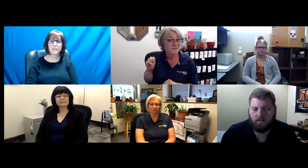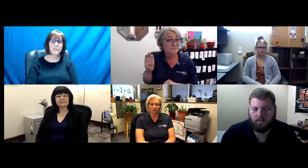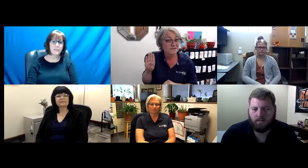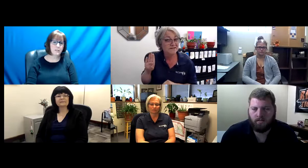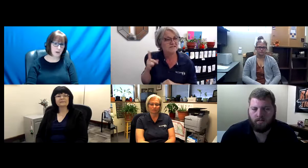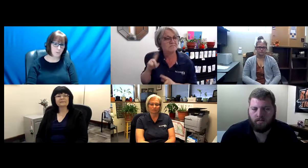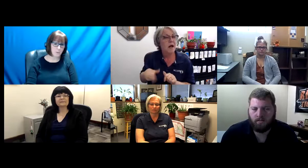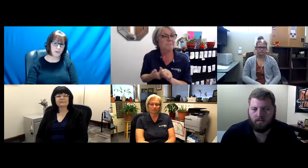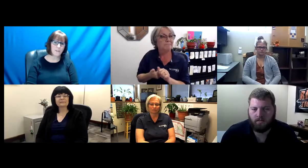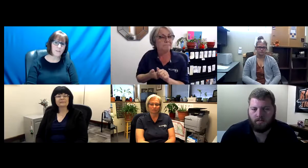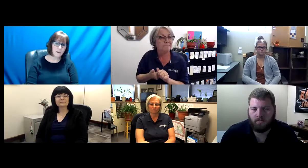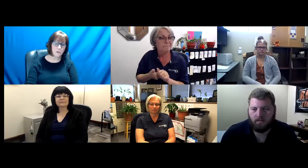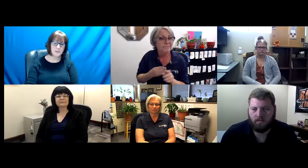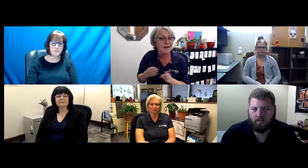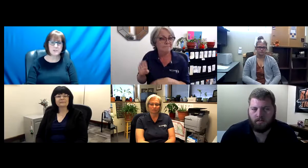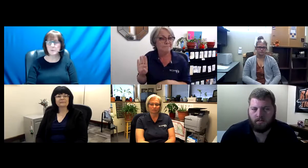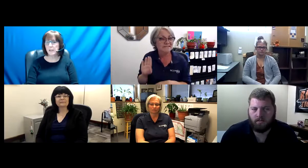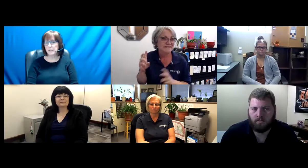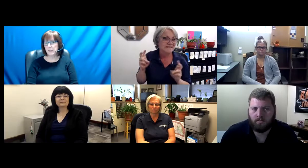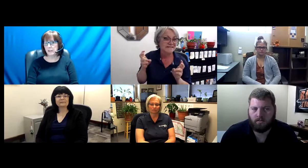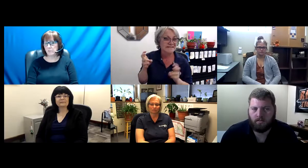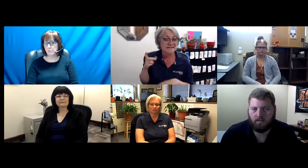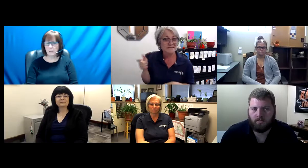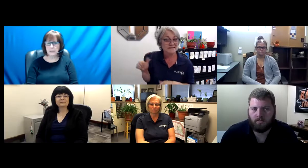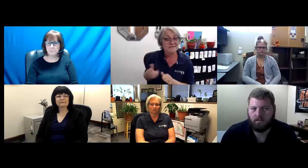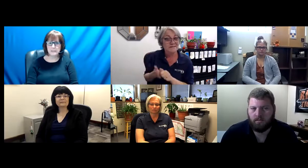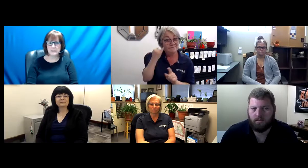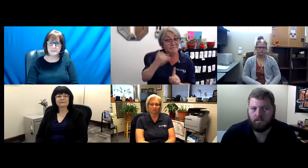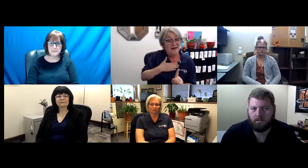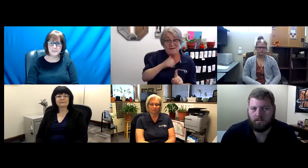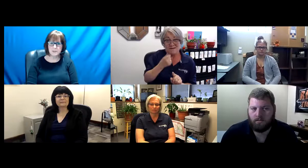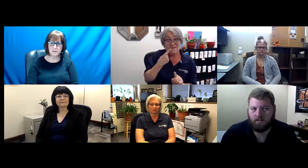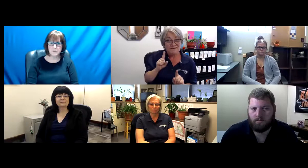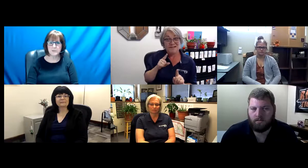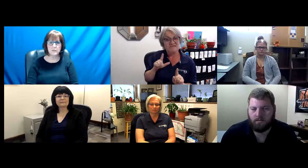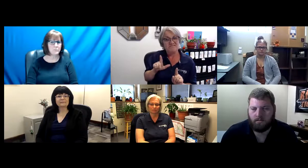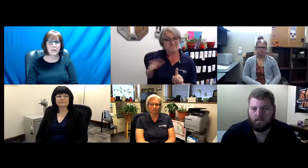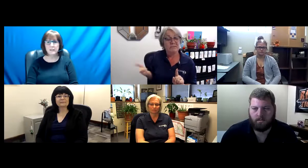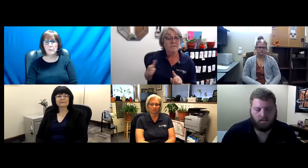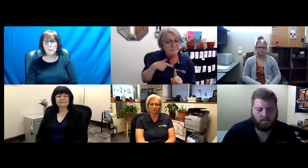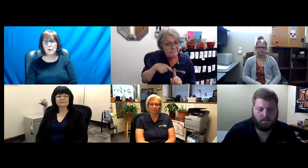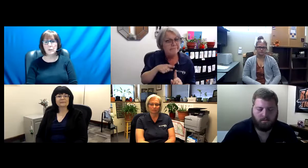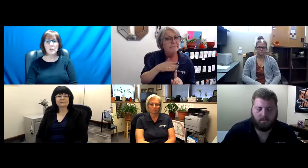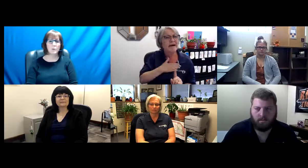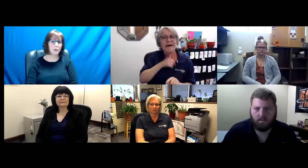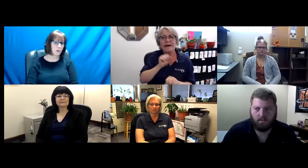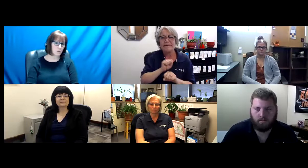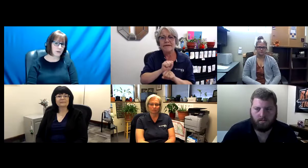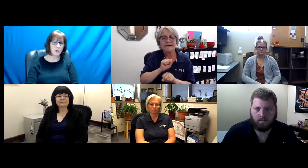the PowerPoint on their USB. So we had backup plan B and C, so to speak. So if mine didn't work, we could go to my